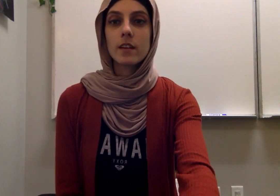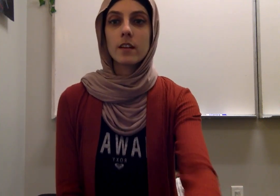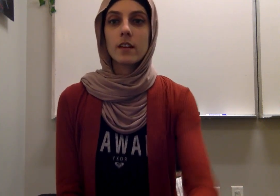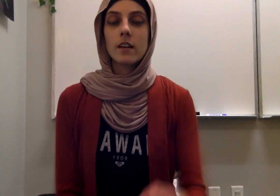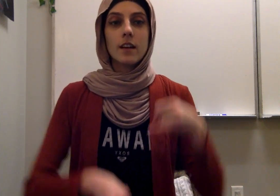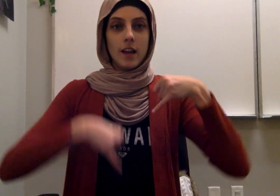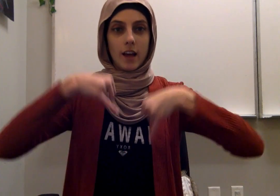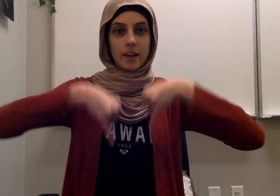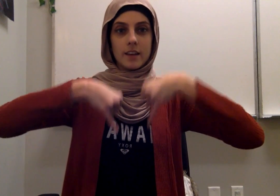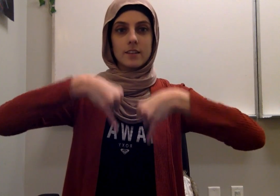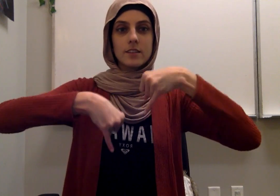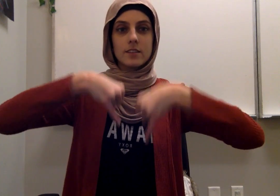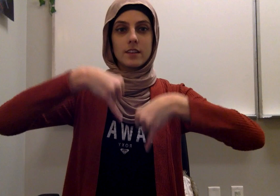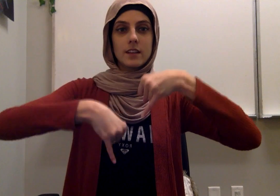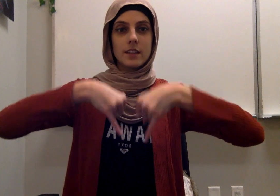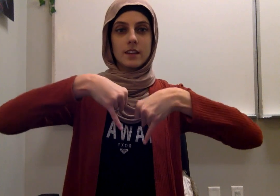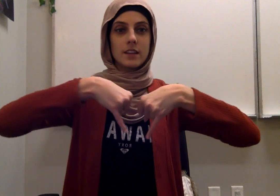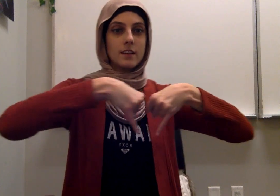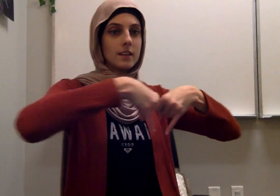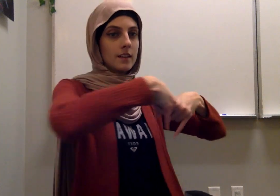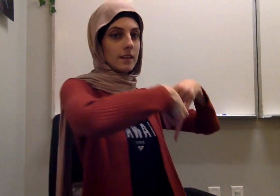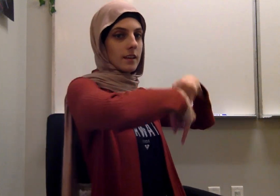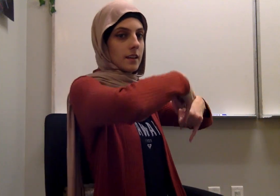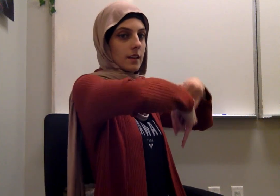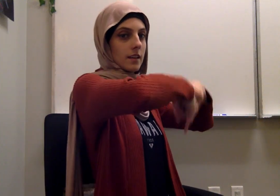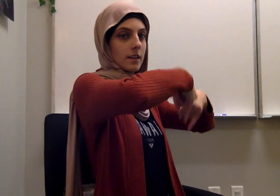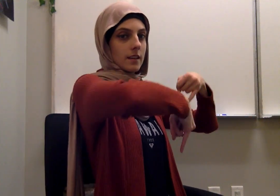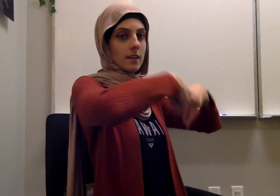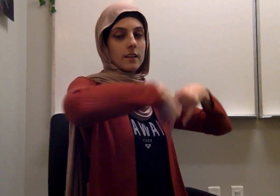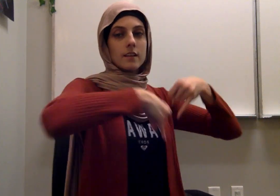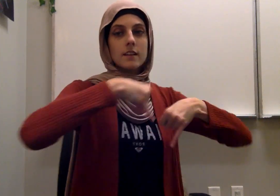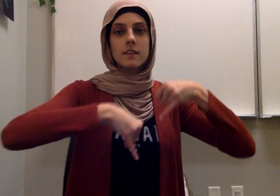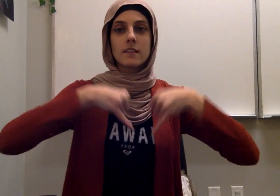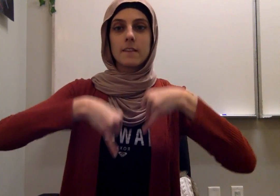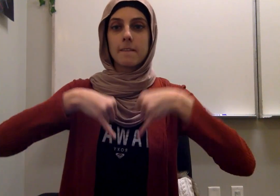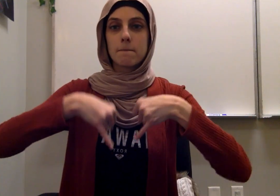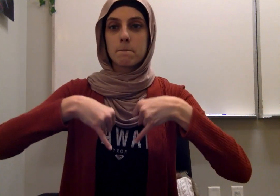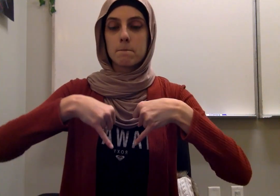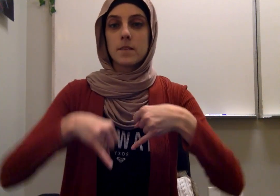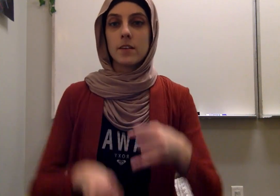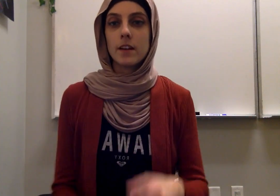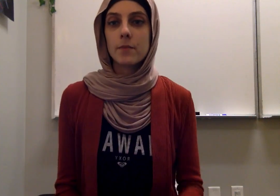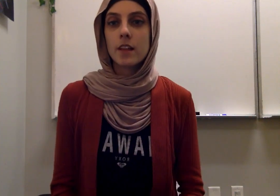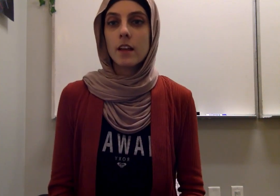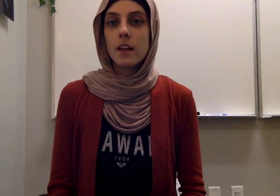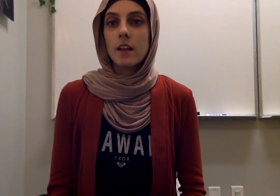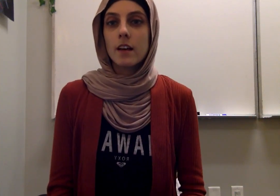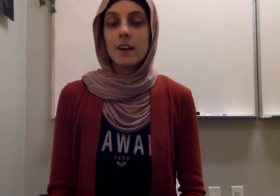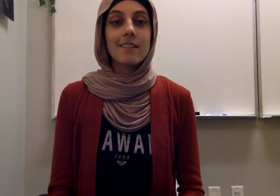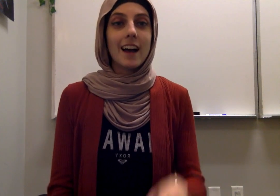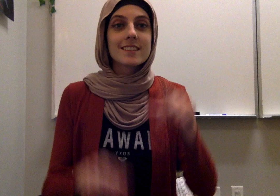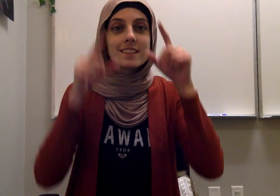High heels. All right. Glasses,